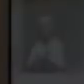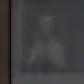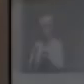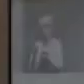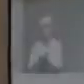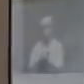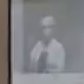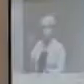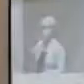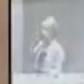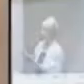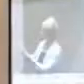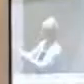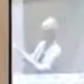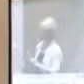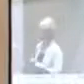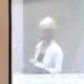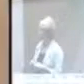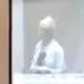Is easy to hear from them?